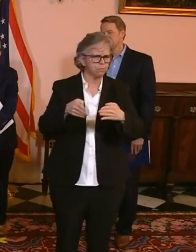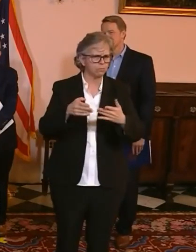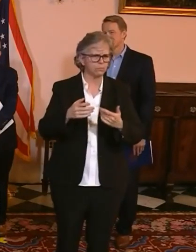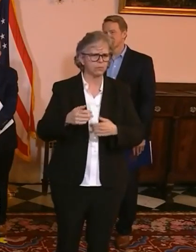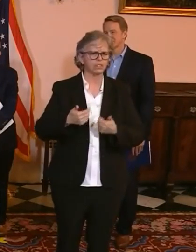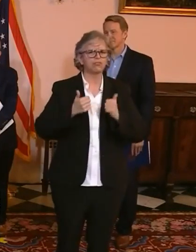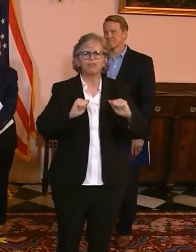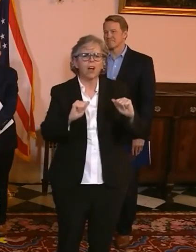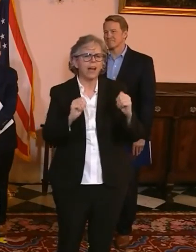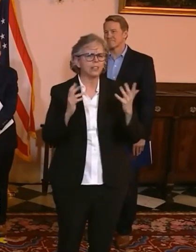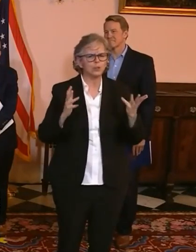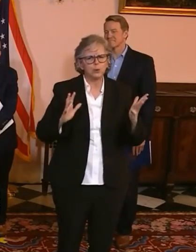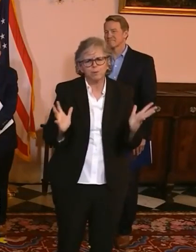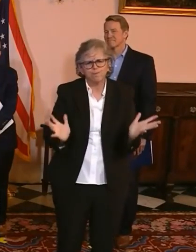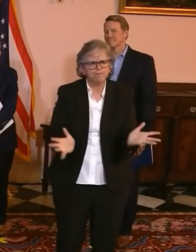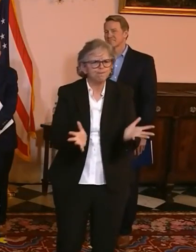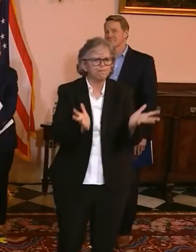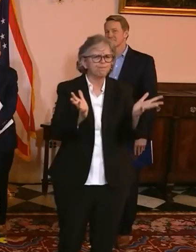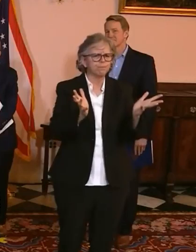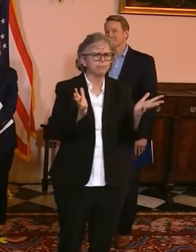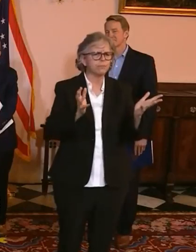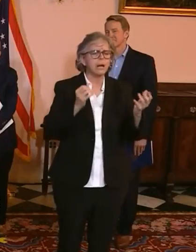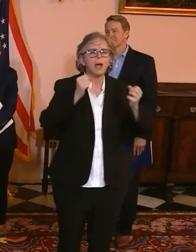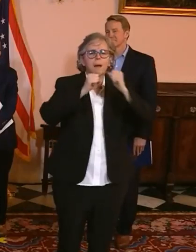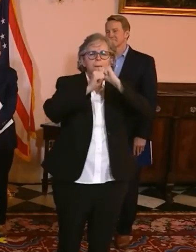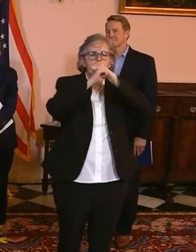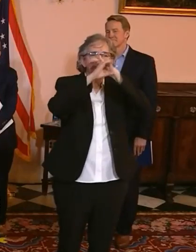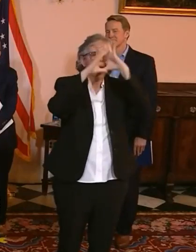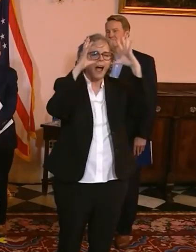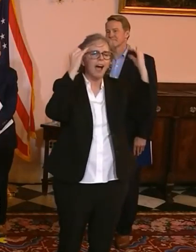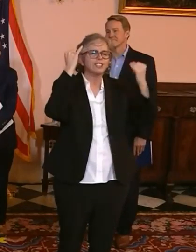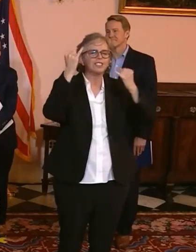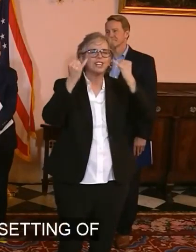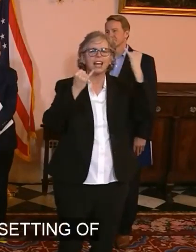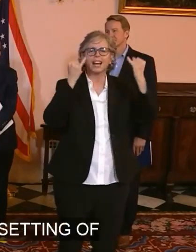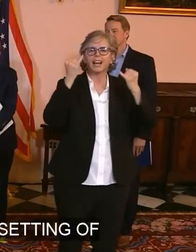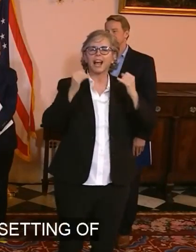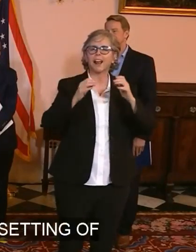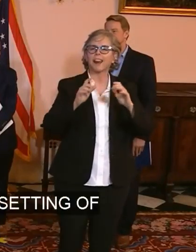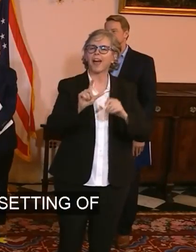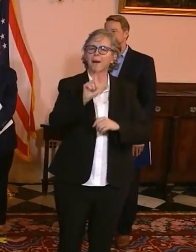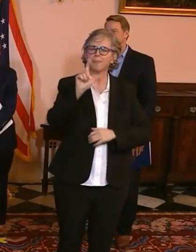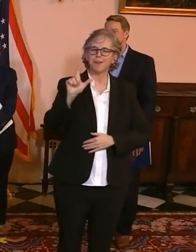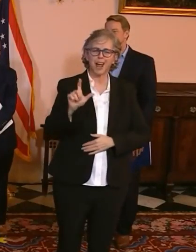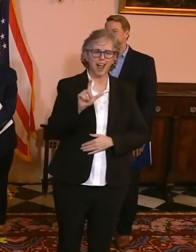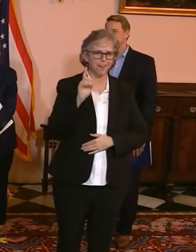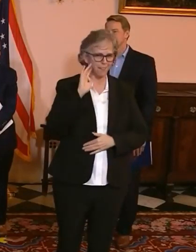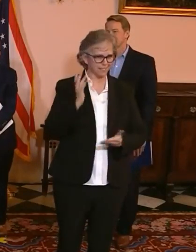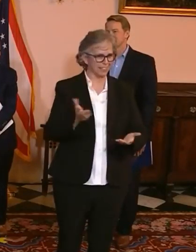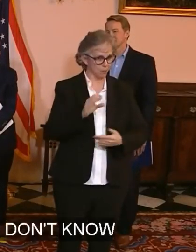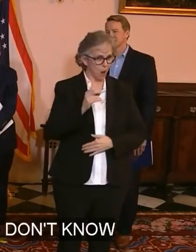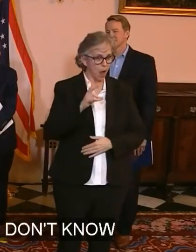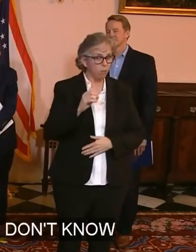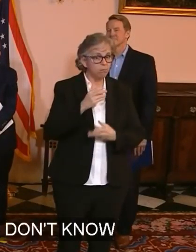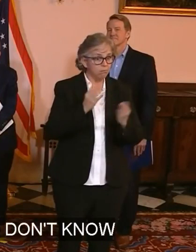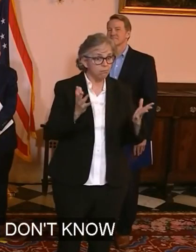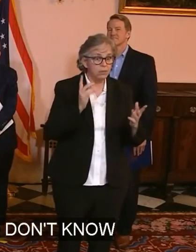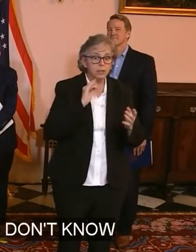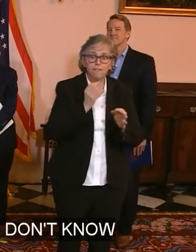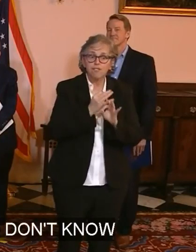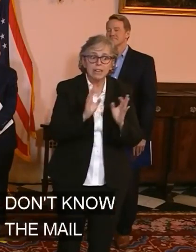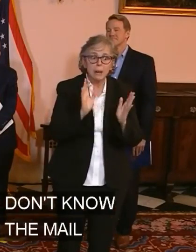in Ohio. And for those of you who don't know, this is a free book in the mail to